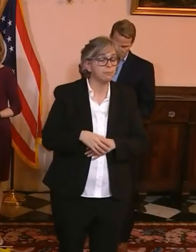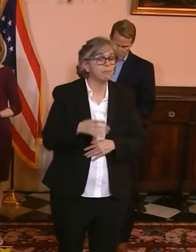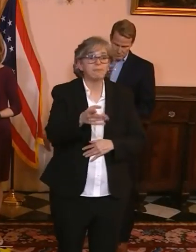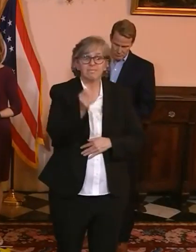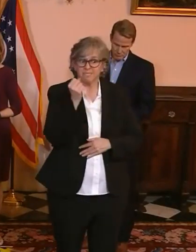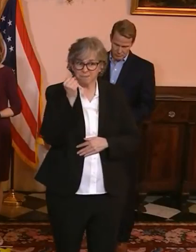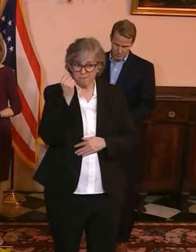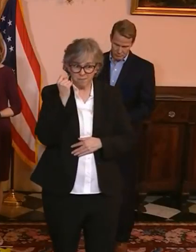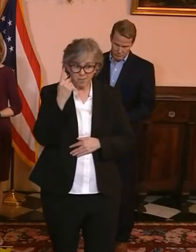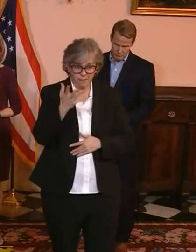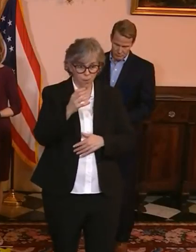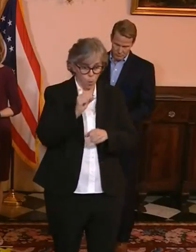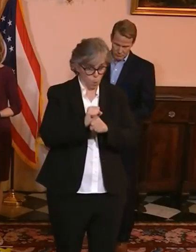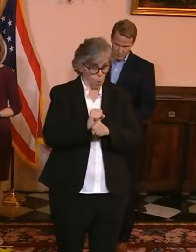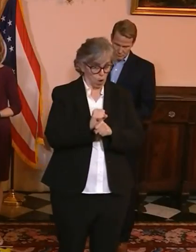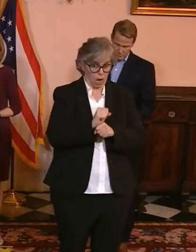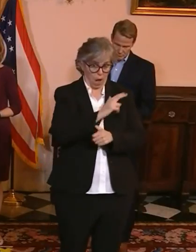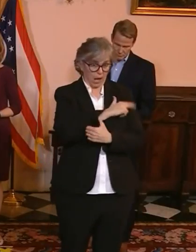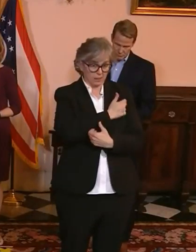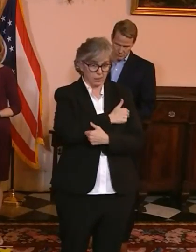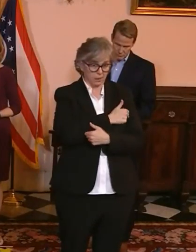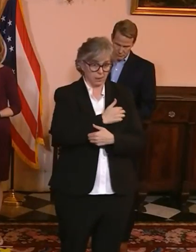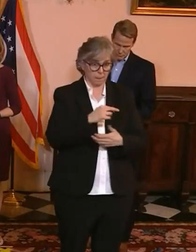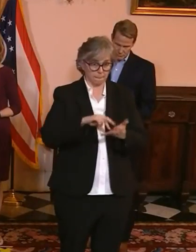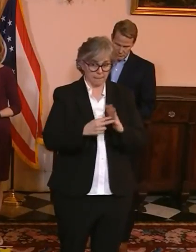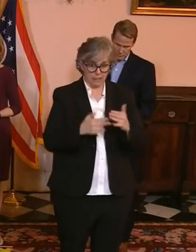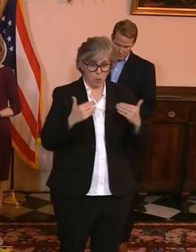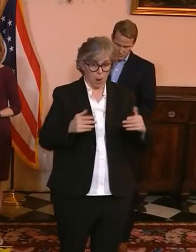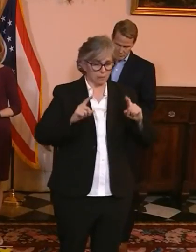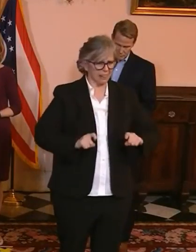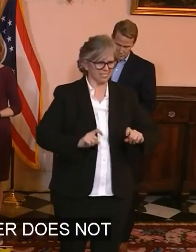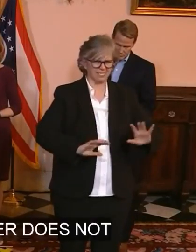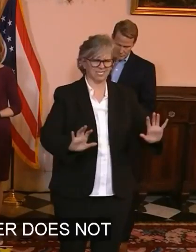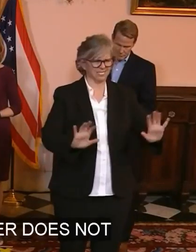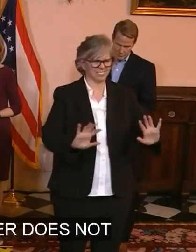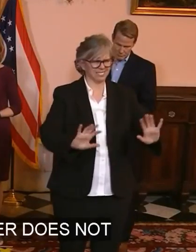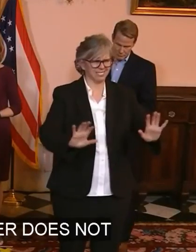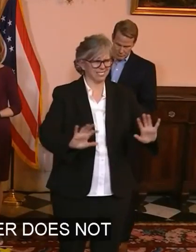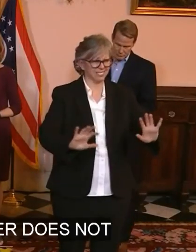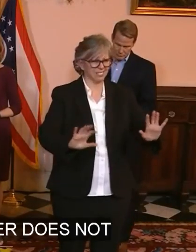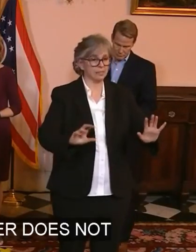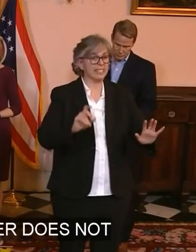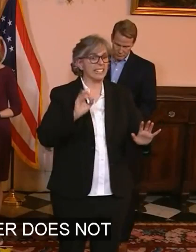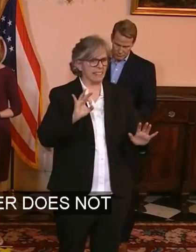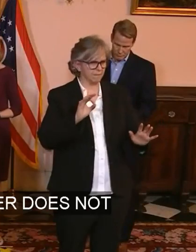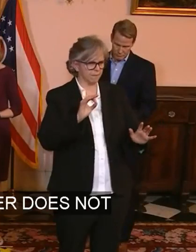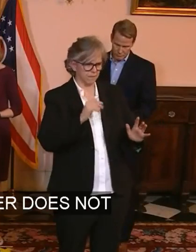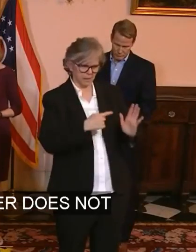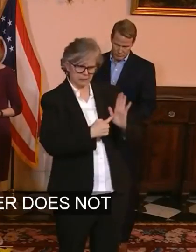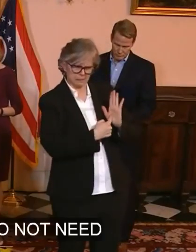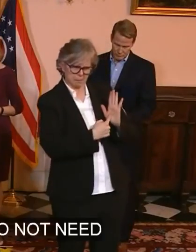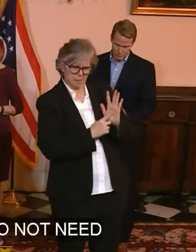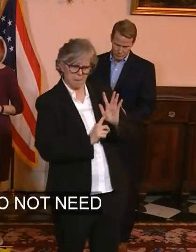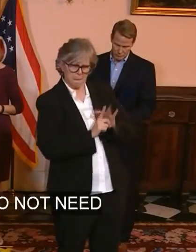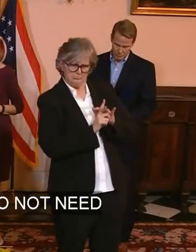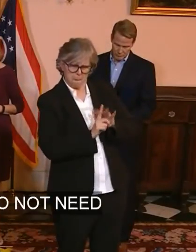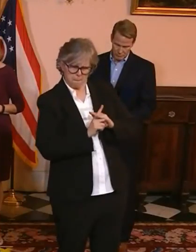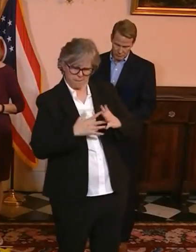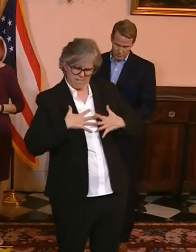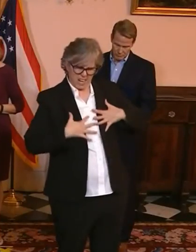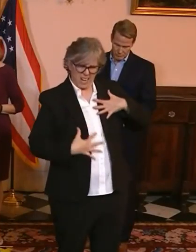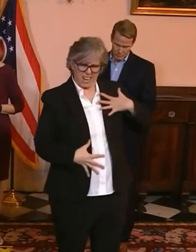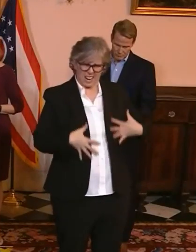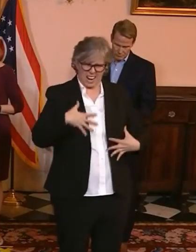do not need to be tested yet. This is for people who are symptomatic. We can do that for you because there is a lag time, and